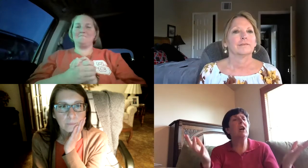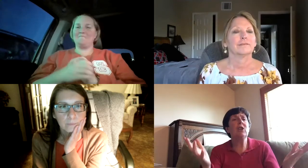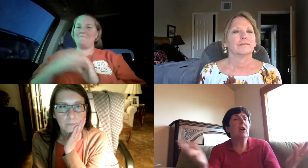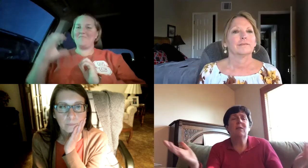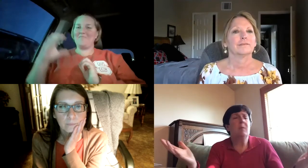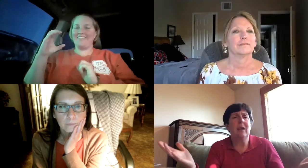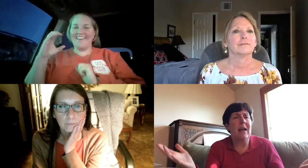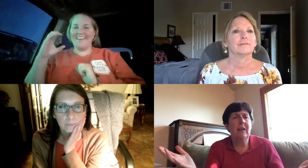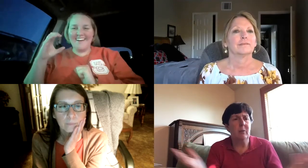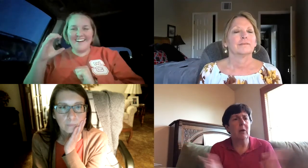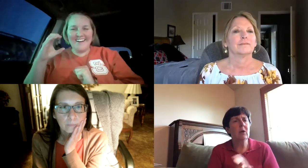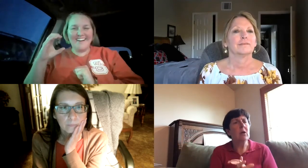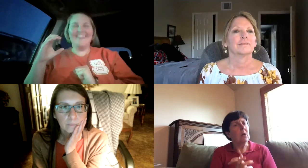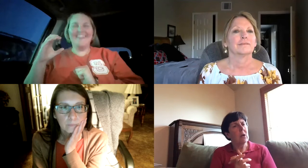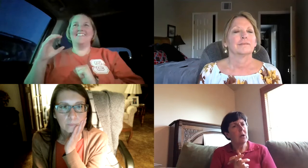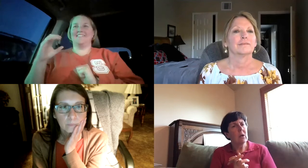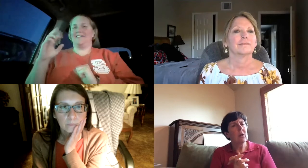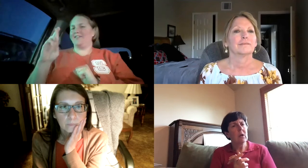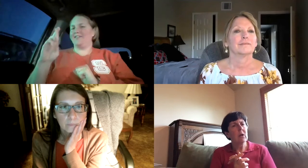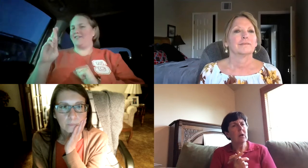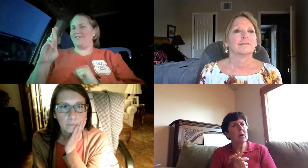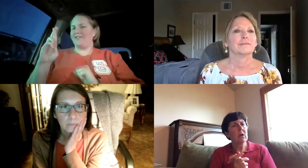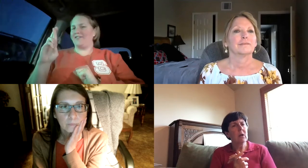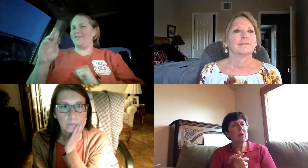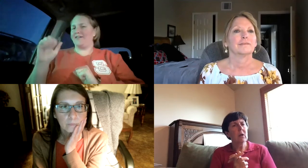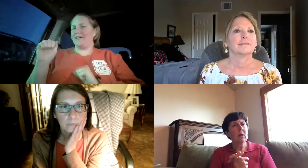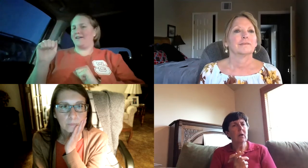Really good. You don't have to be an expert.